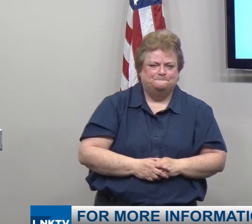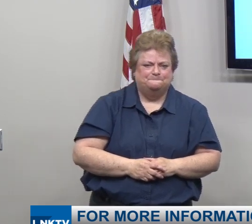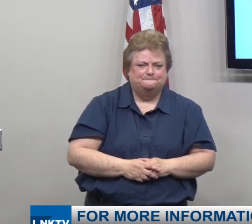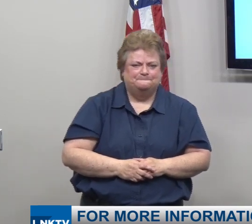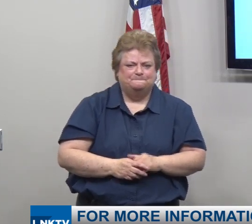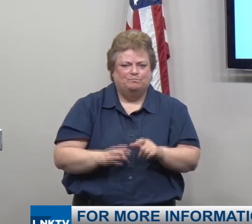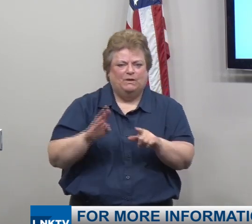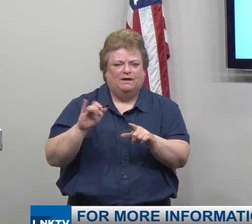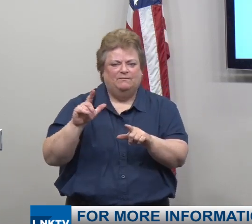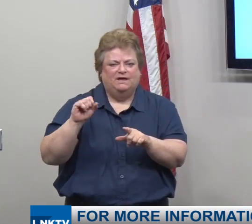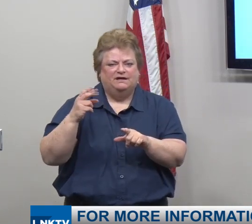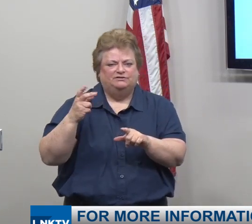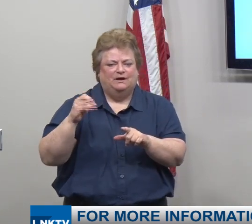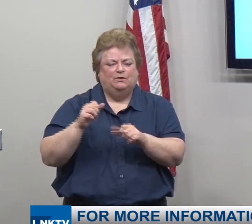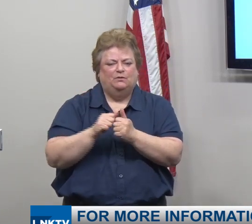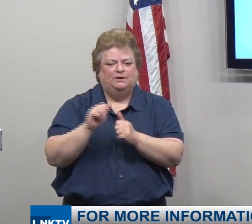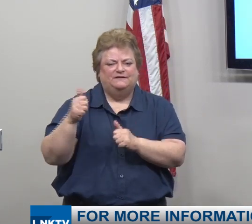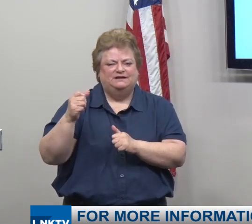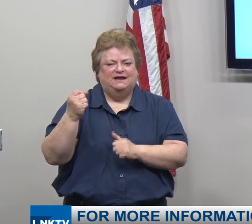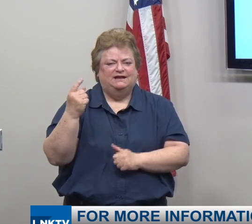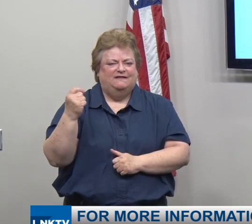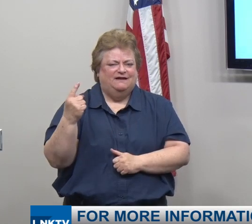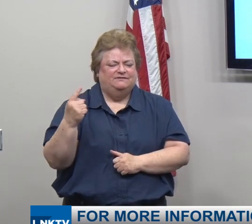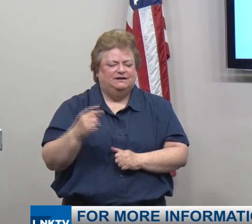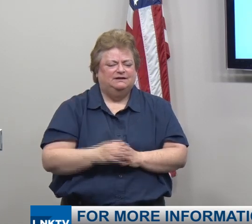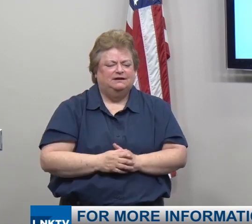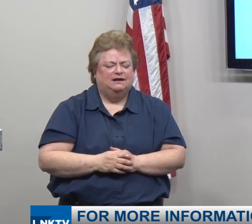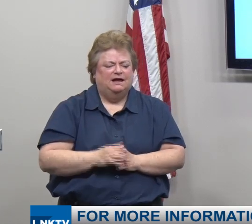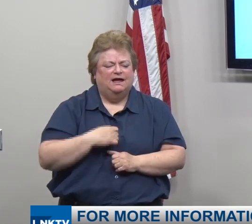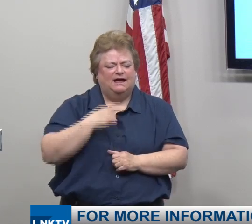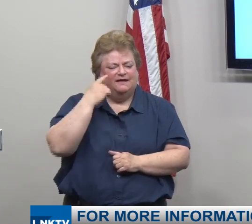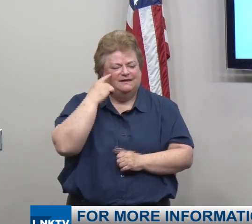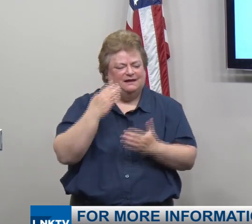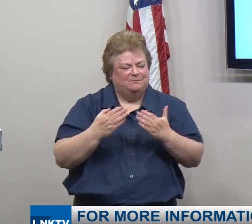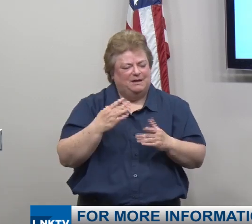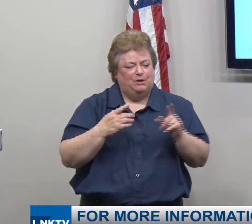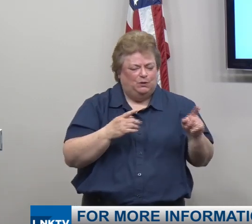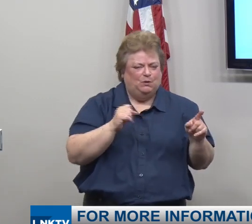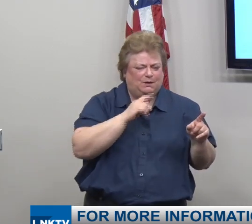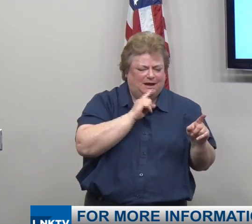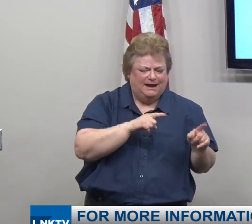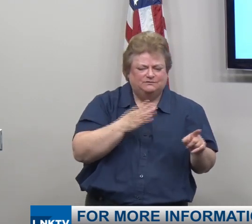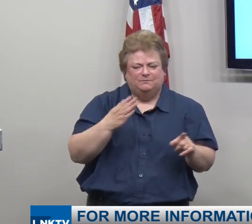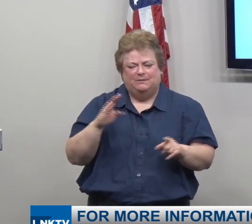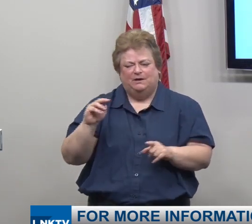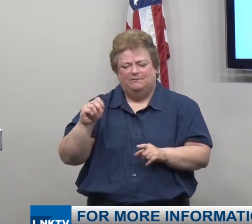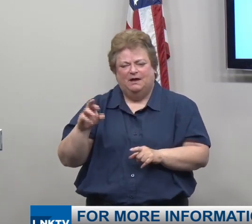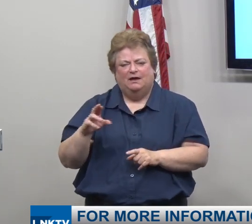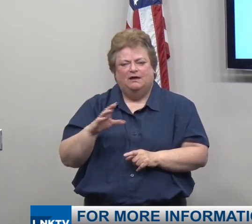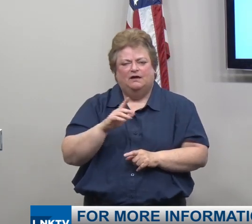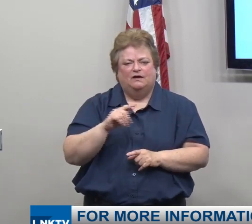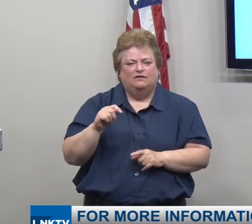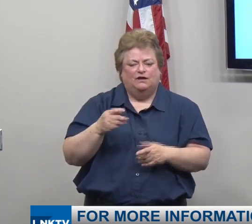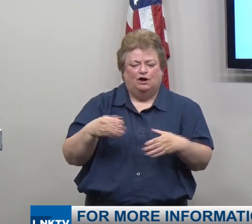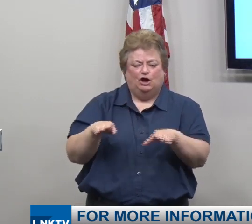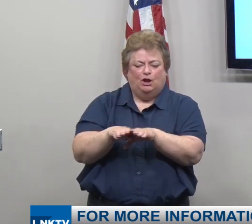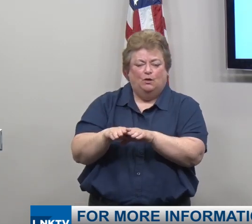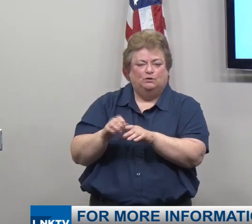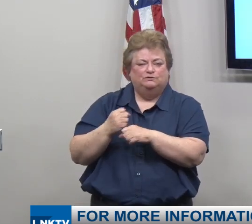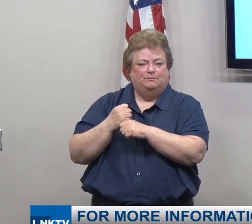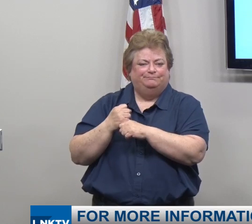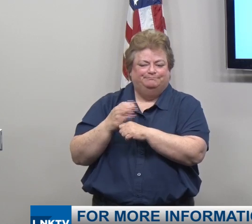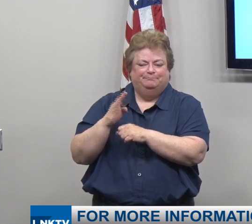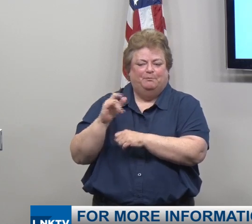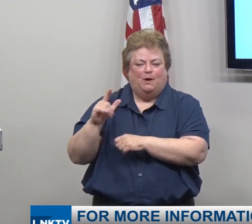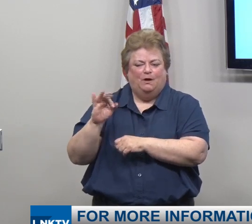Lynn, this is Bill Shammert with 1011. And maybe you can answer this. Maybe the mayor can answer this. The closed ball fields and the